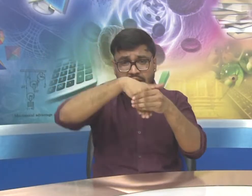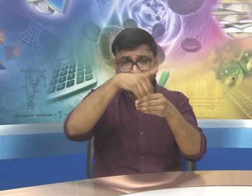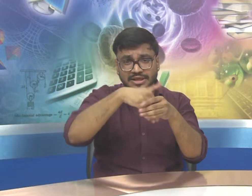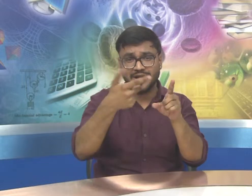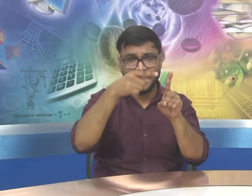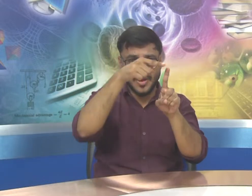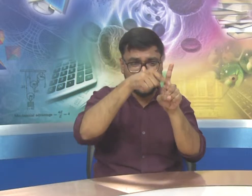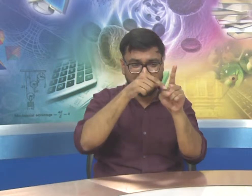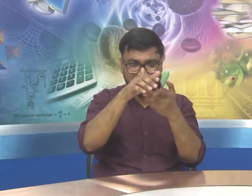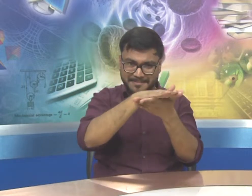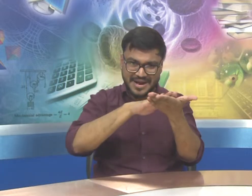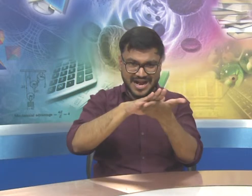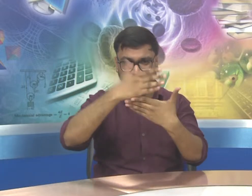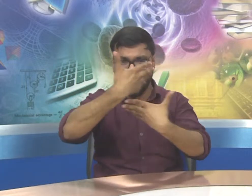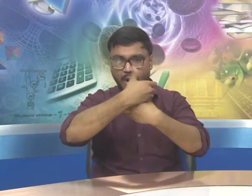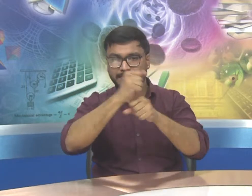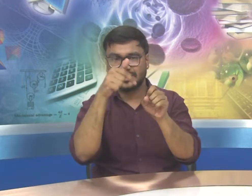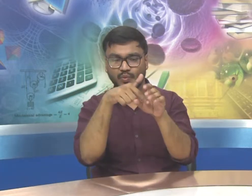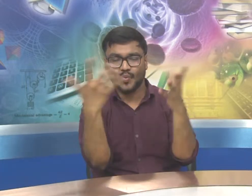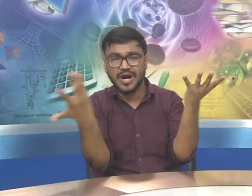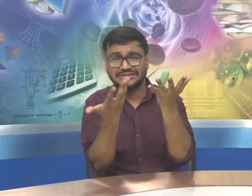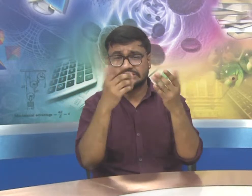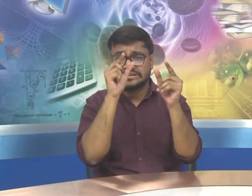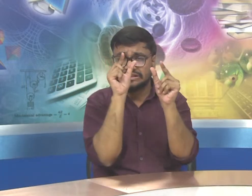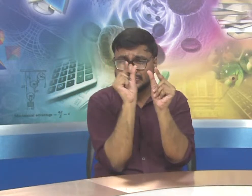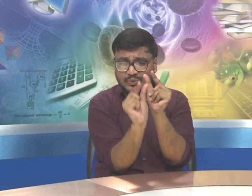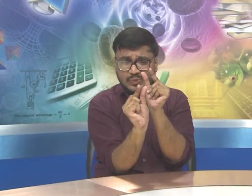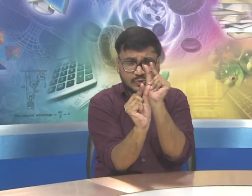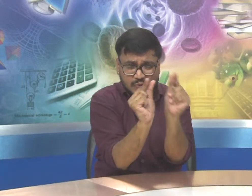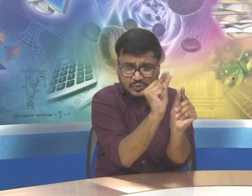Dalton introduced the idea of atomic mass.